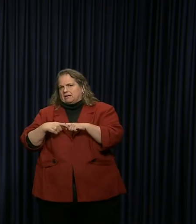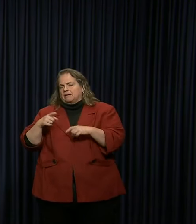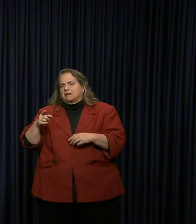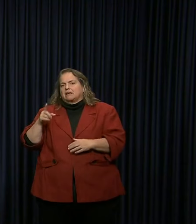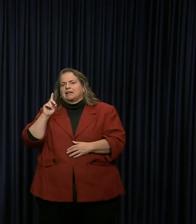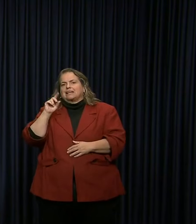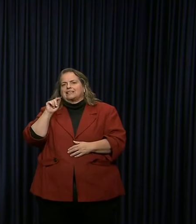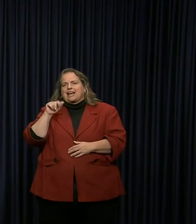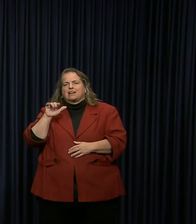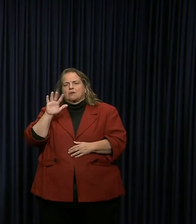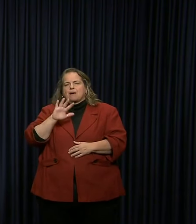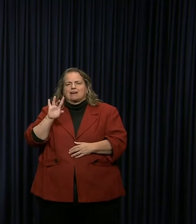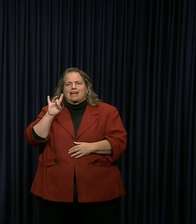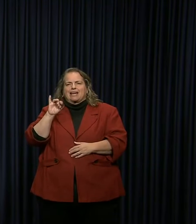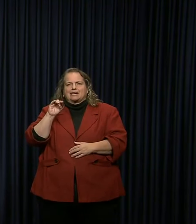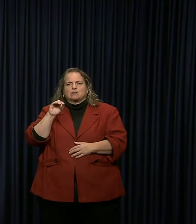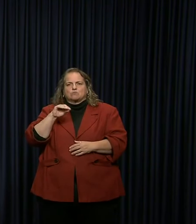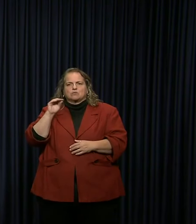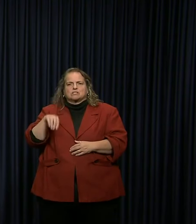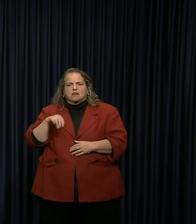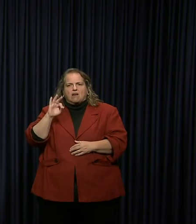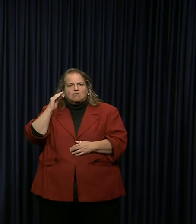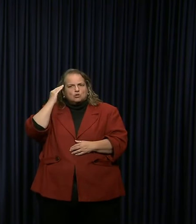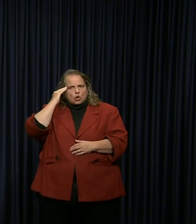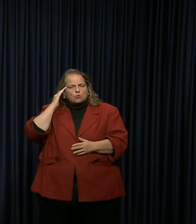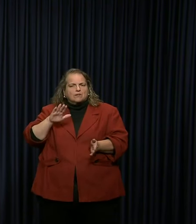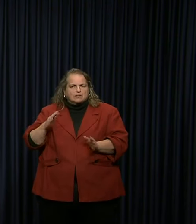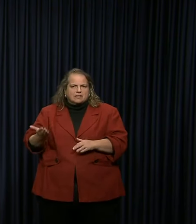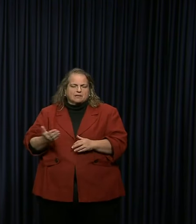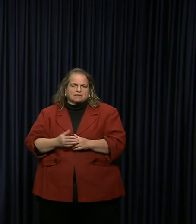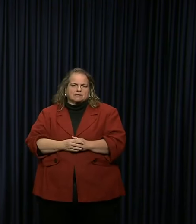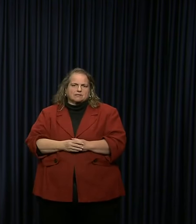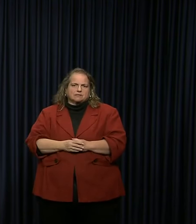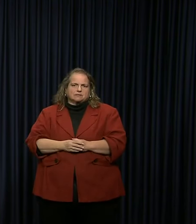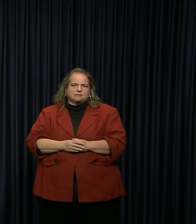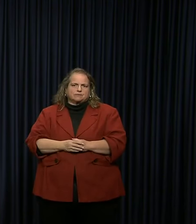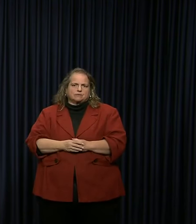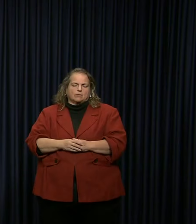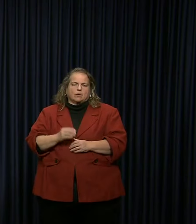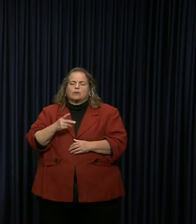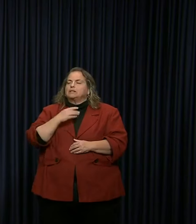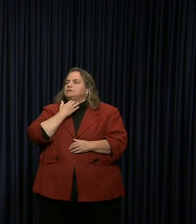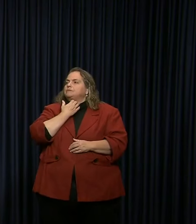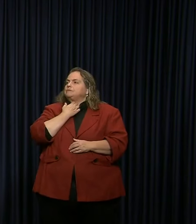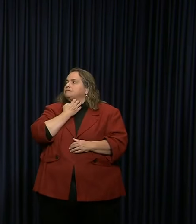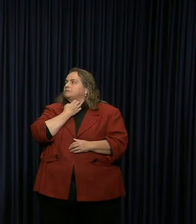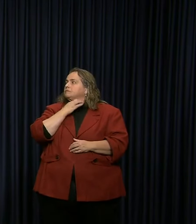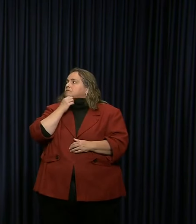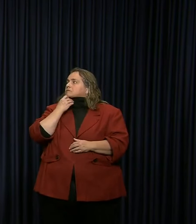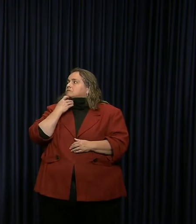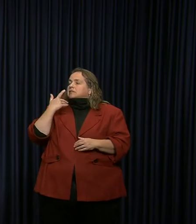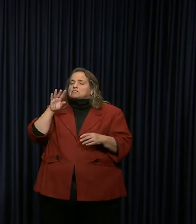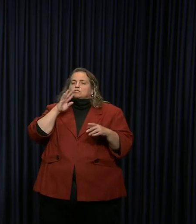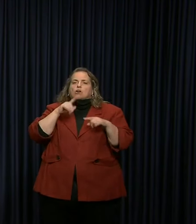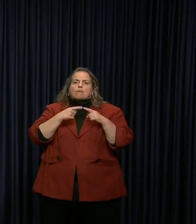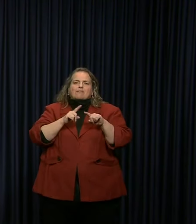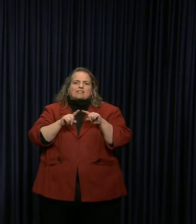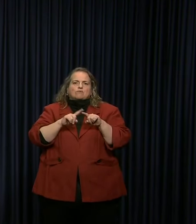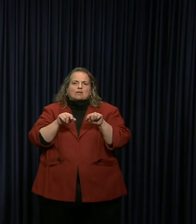have data for about 80% of known deaths. All right, let's walk through a couple of the facilities and